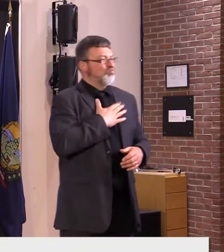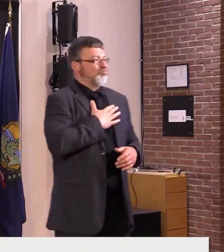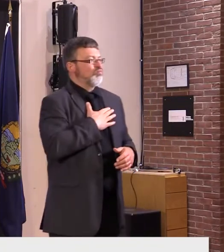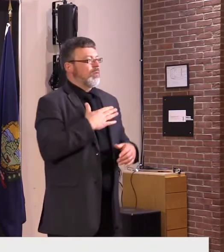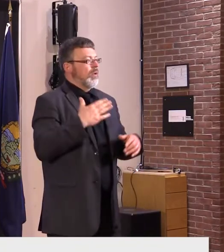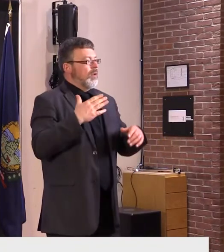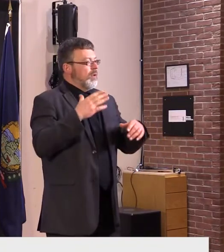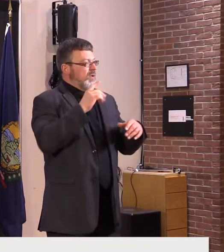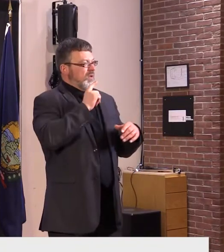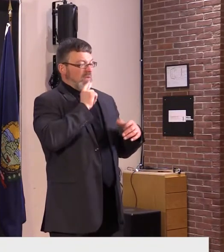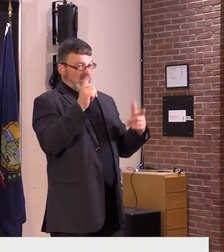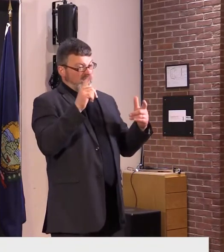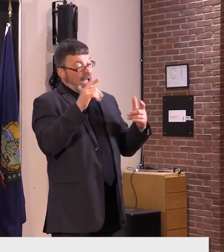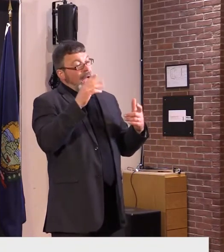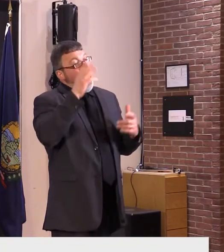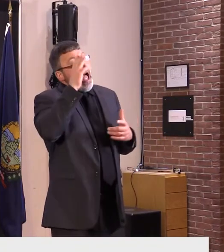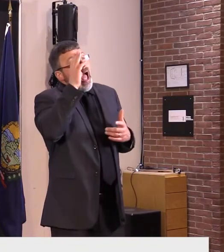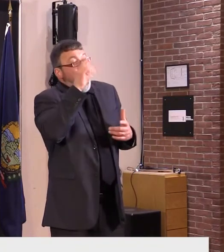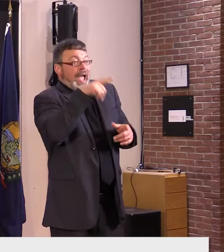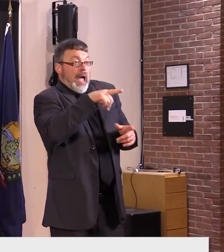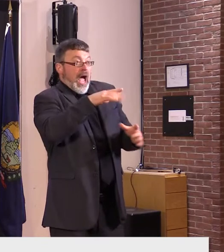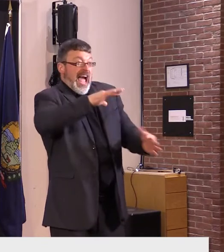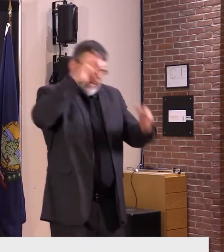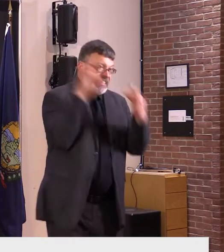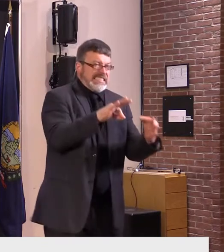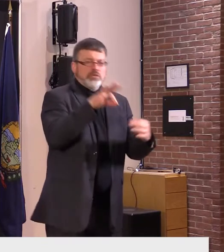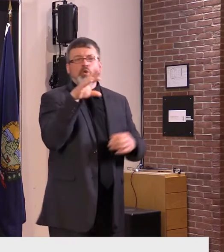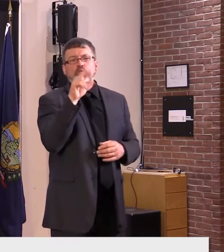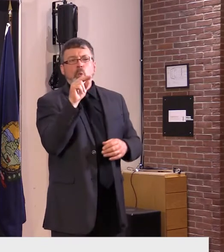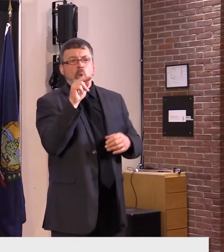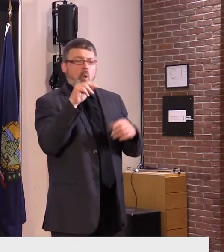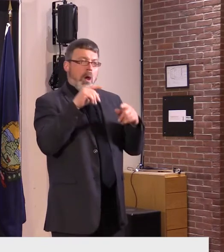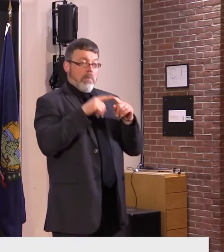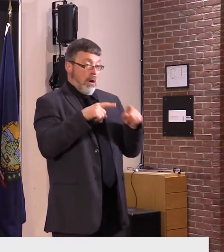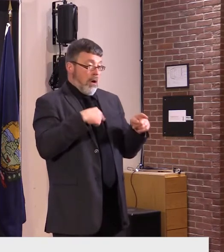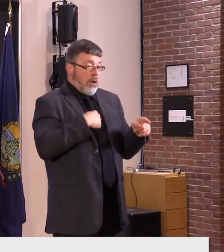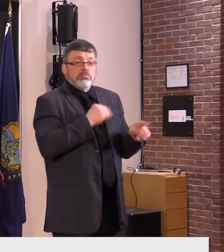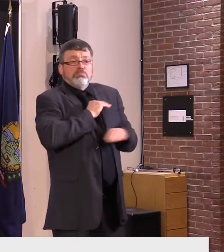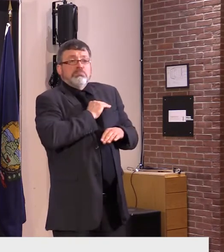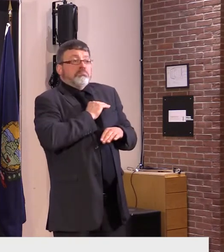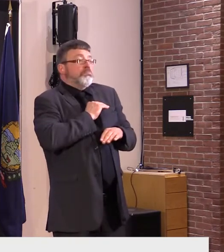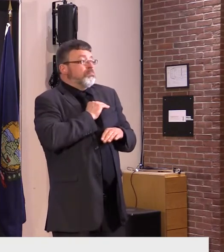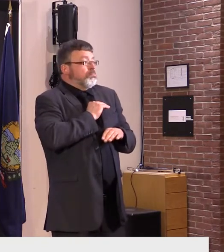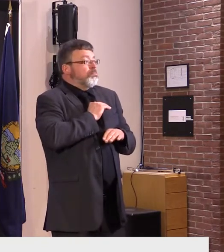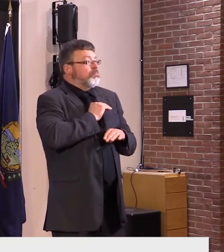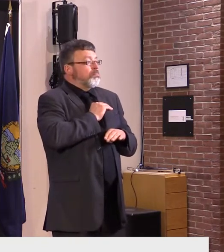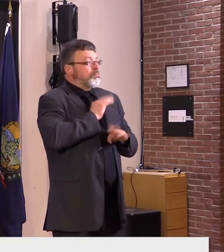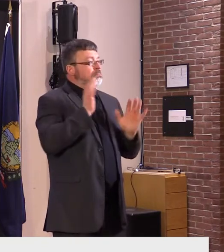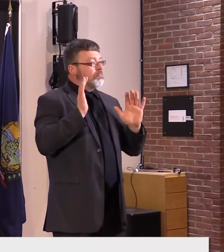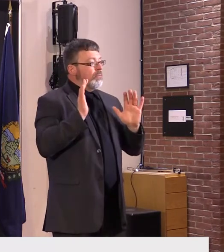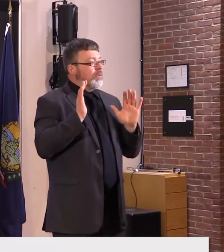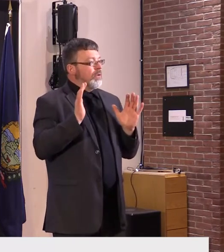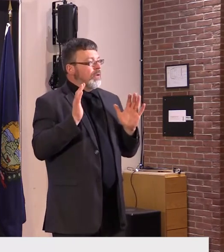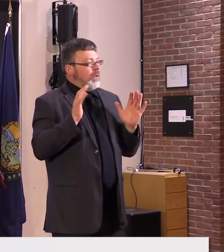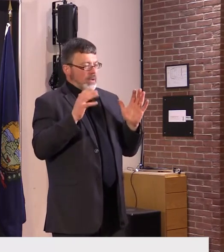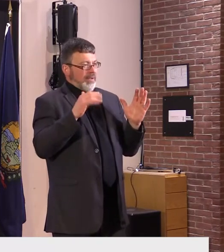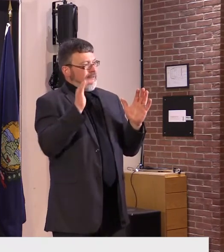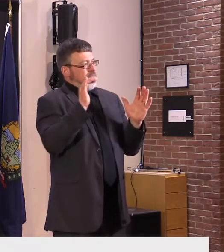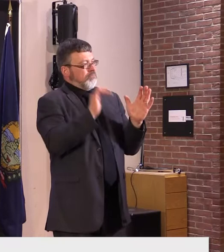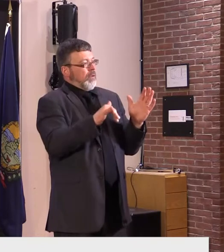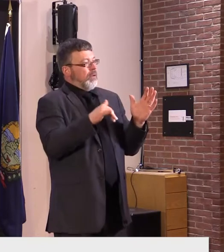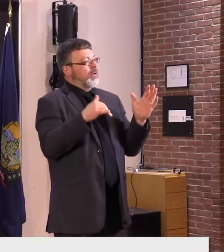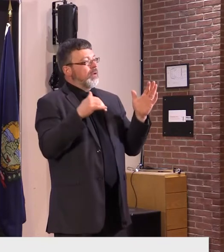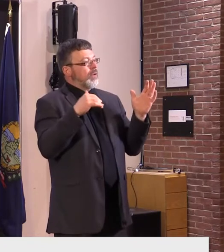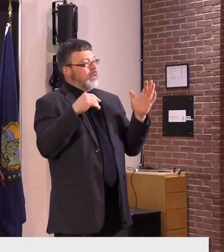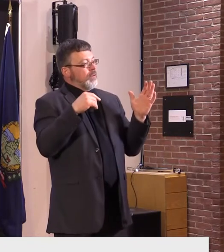I had said previously in different press briefings. But in the end, we have a tax